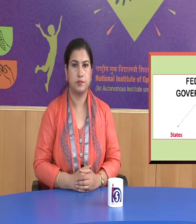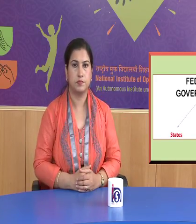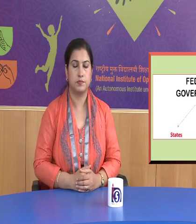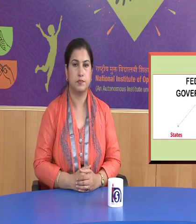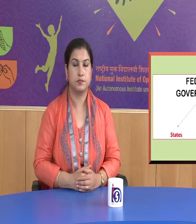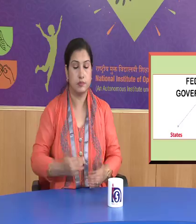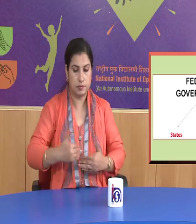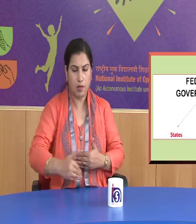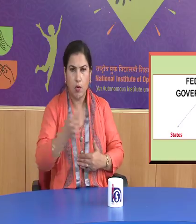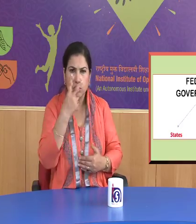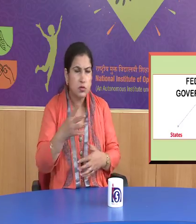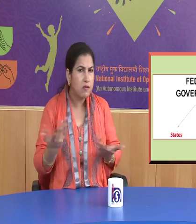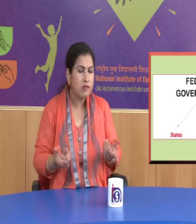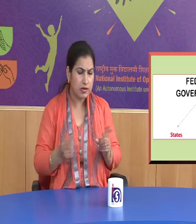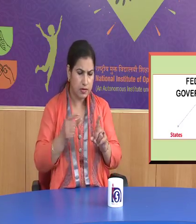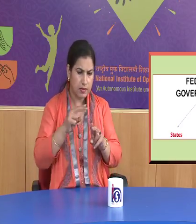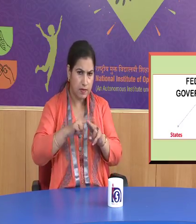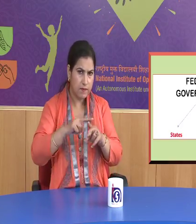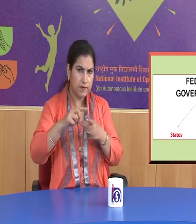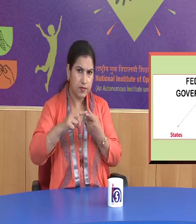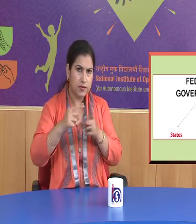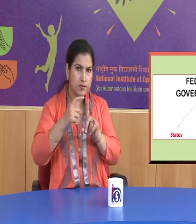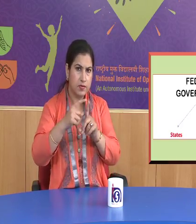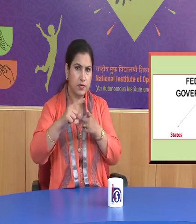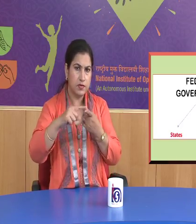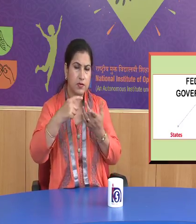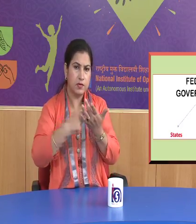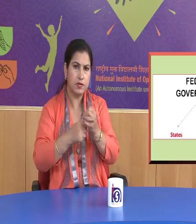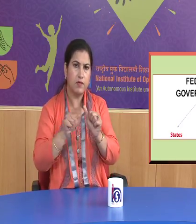Let us learn about the federal system in more detail now.